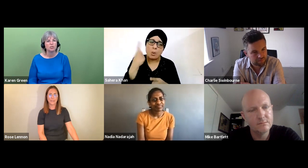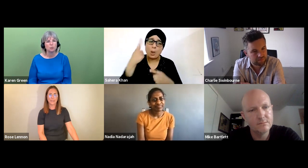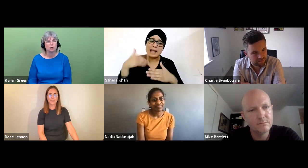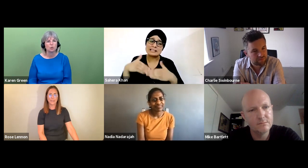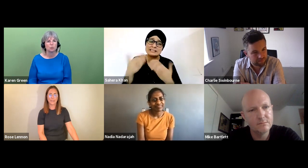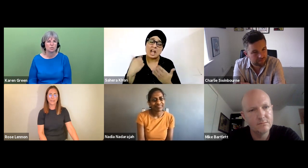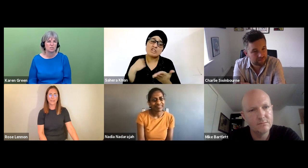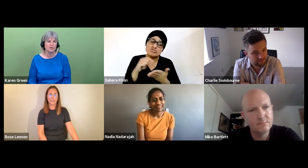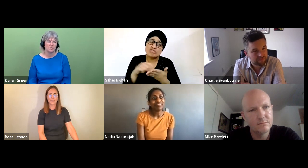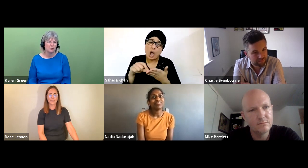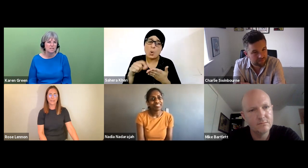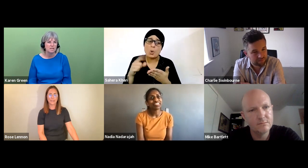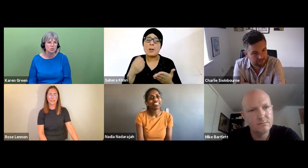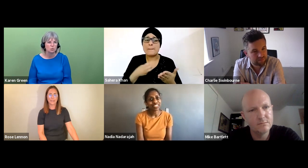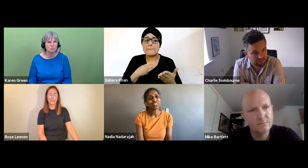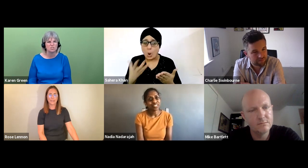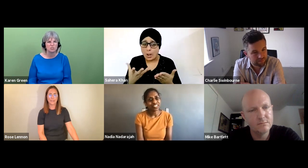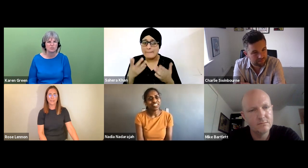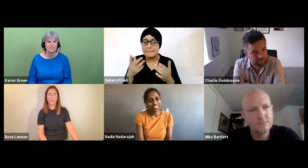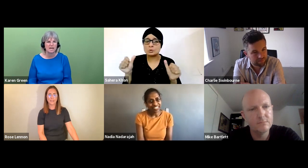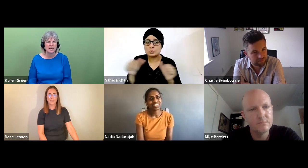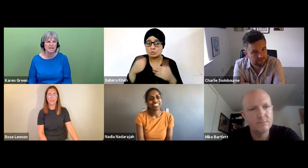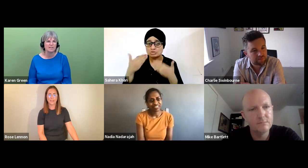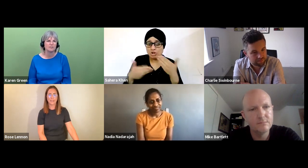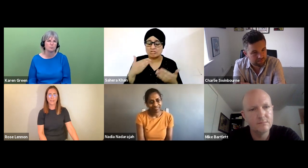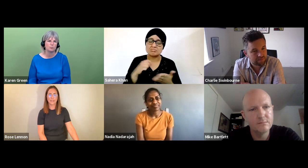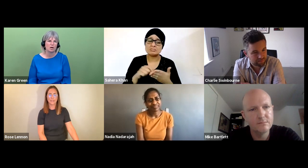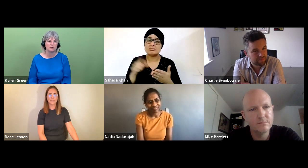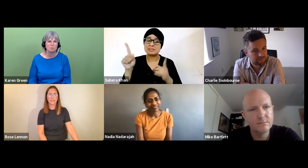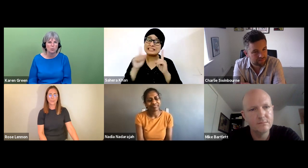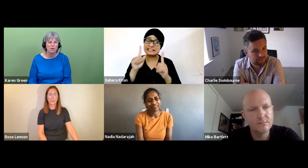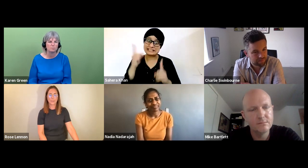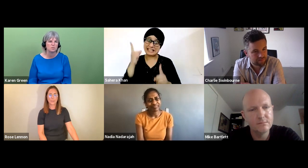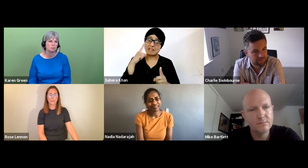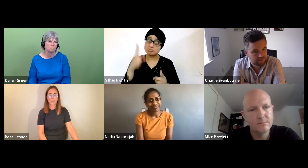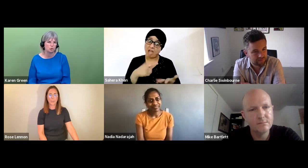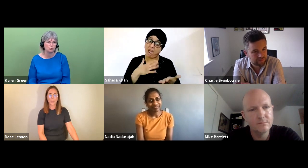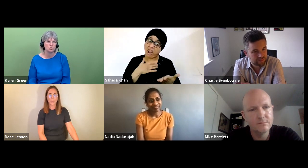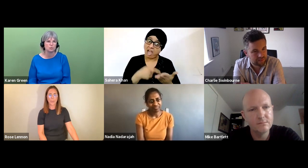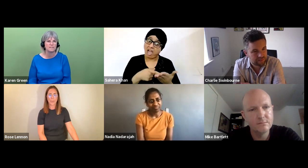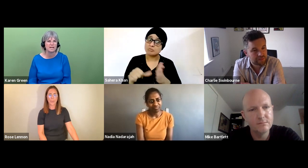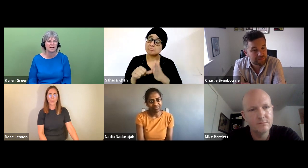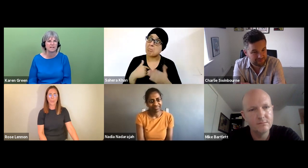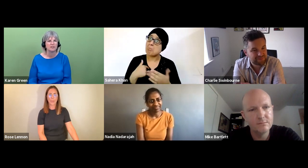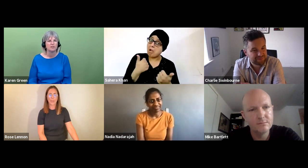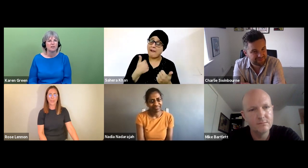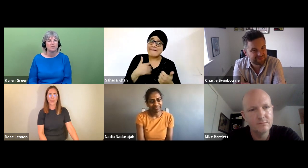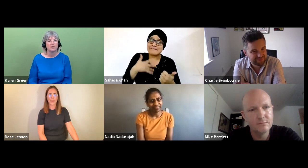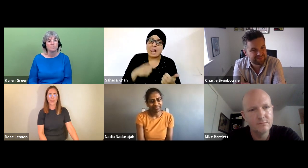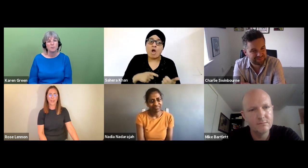short course, just like, you know, the taster courses just for a day that covered poems, short storytelling. And people were